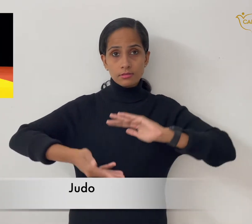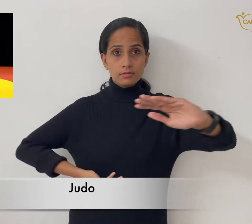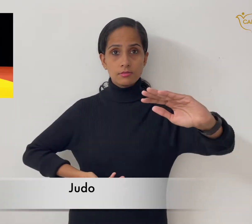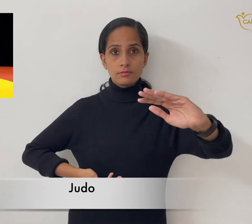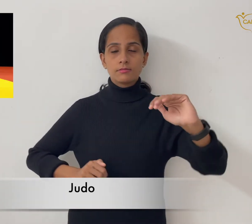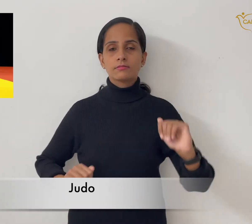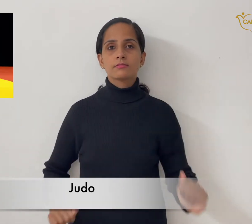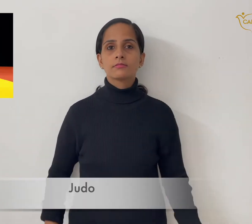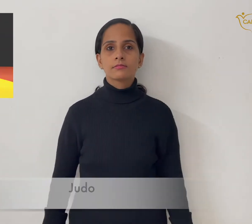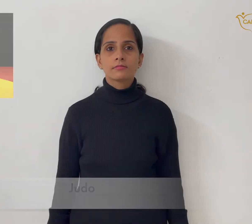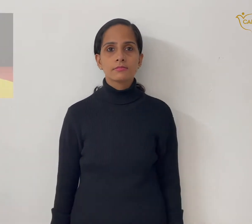Judo.